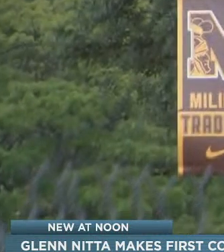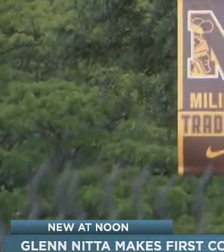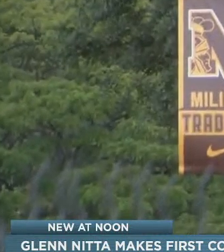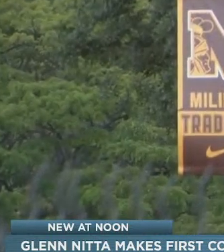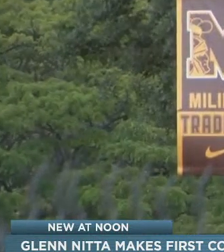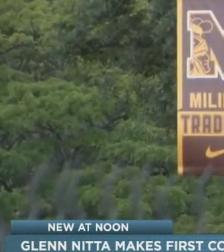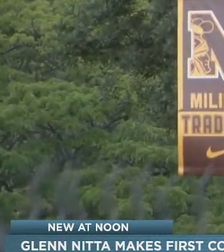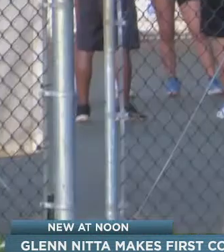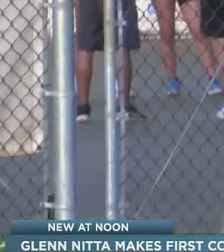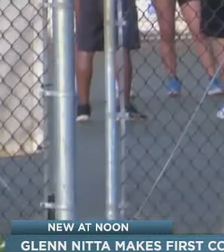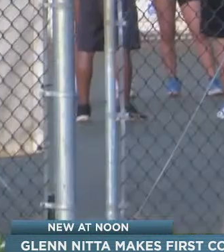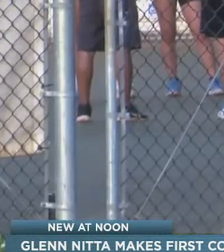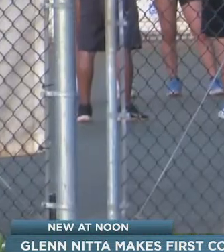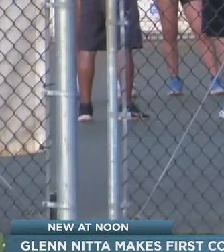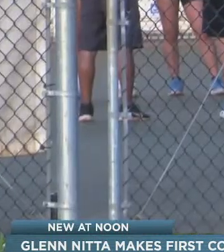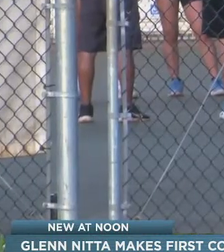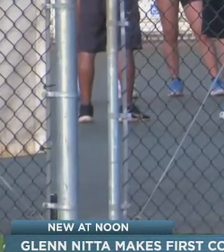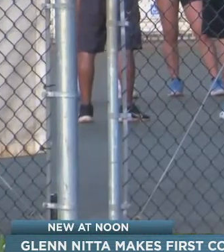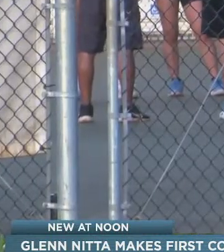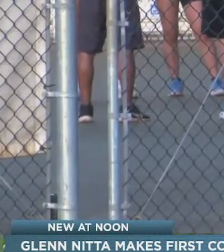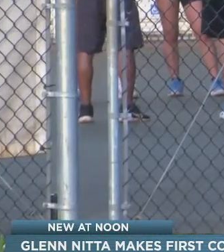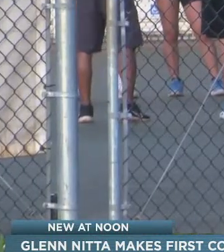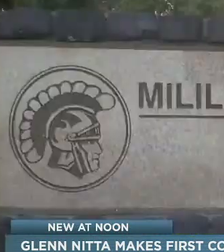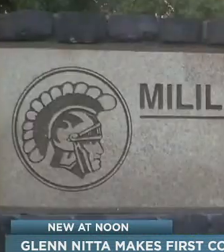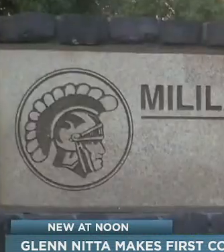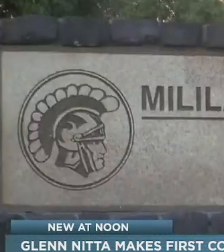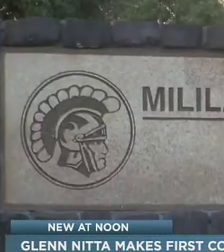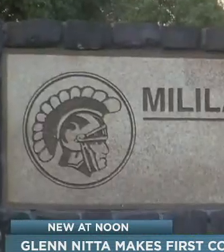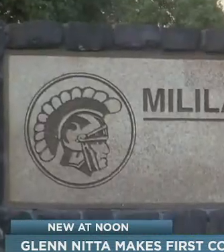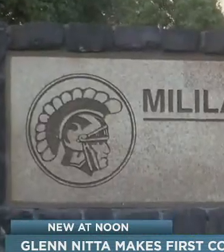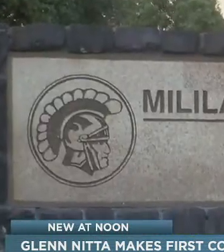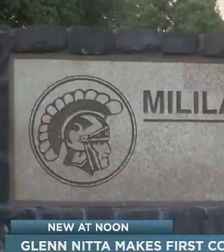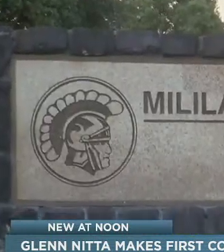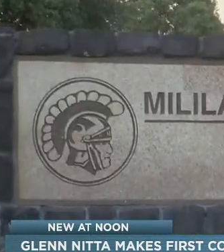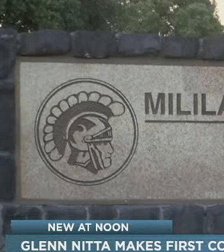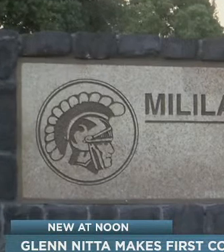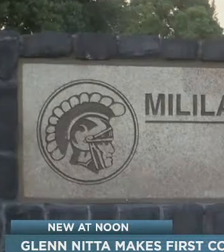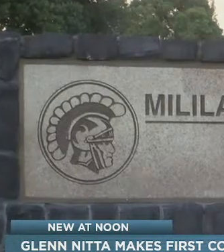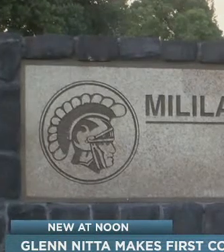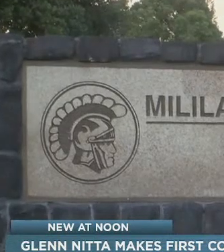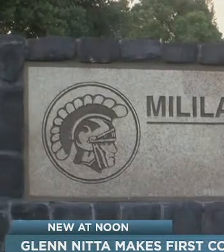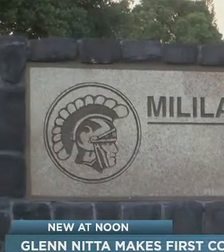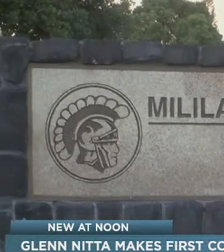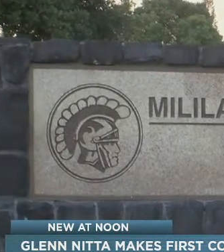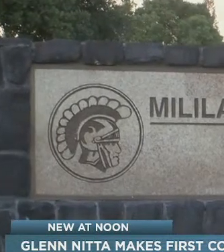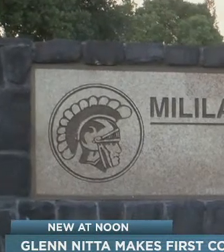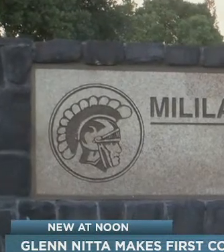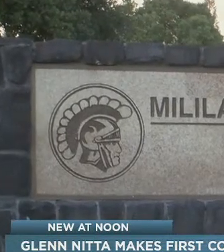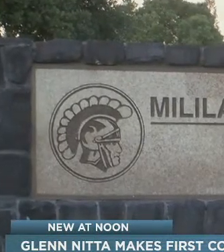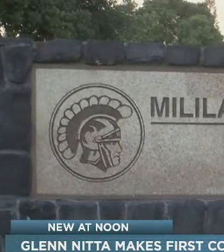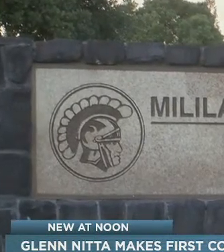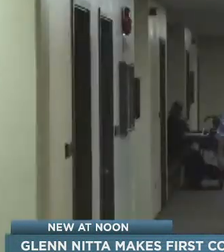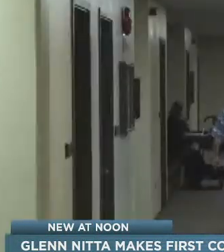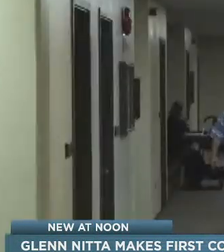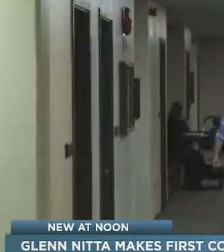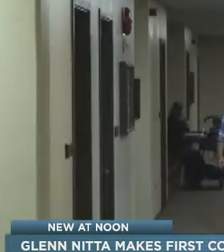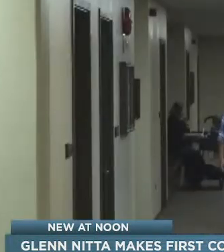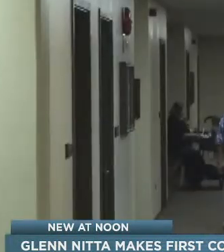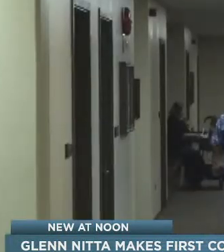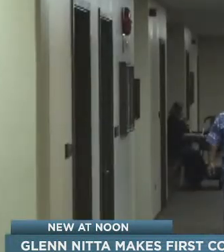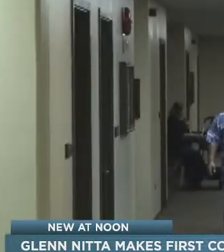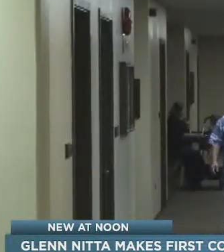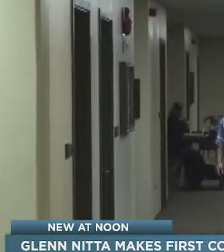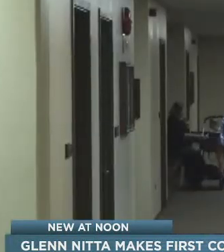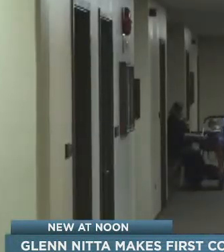indicted last week on 8 counts of theft and false reporting. Nita retired from the position back in 2021. He turned